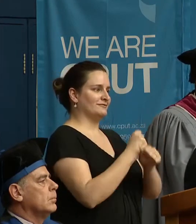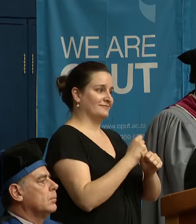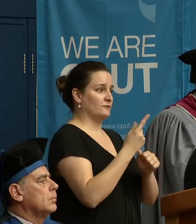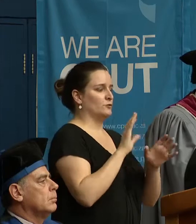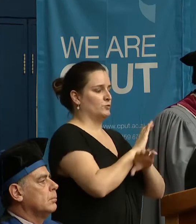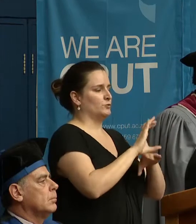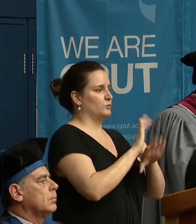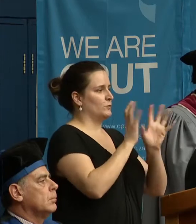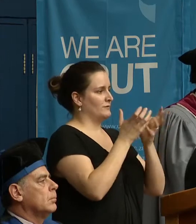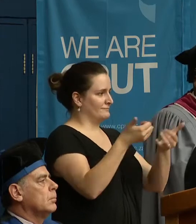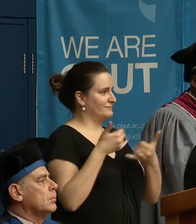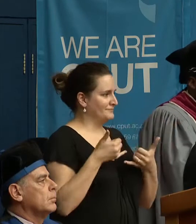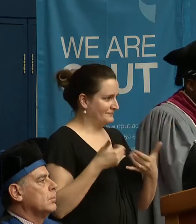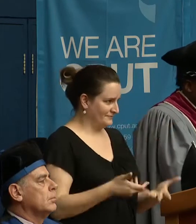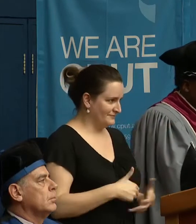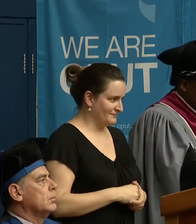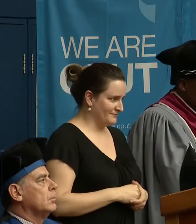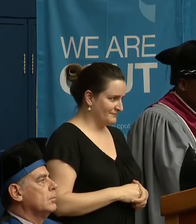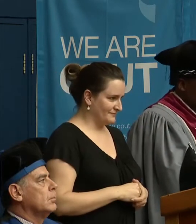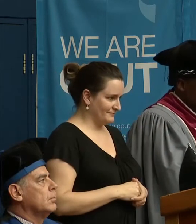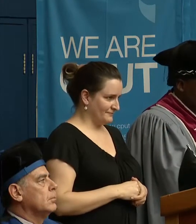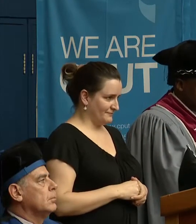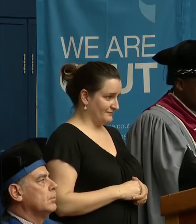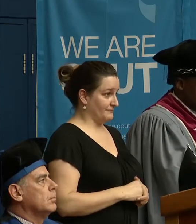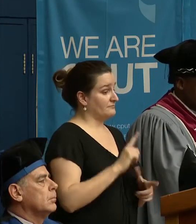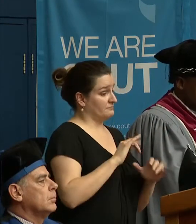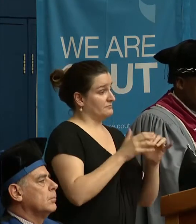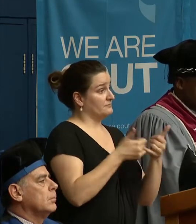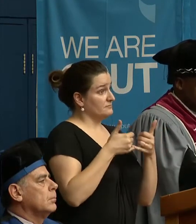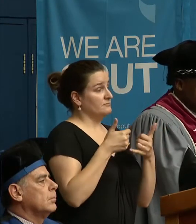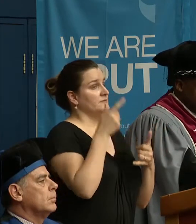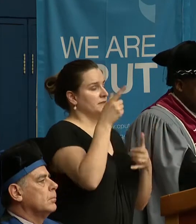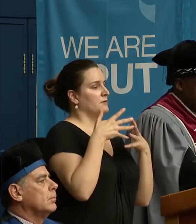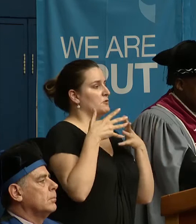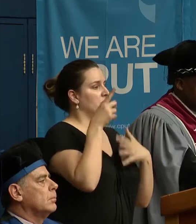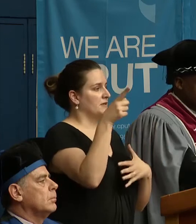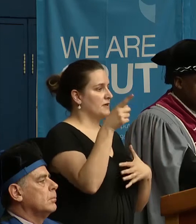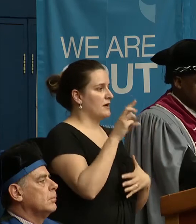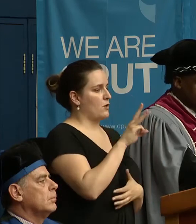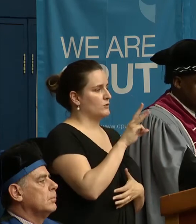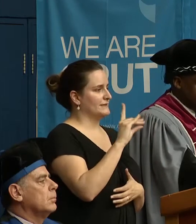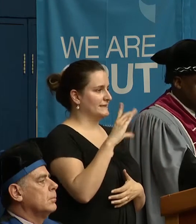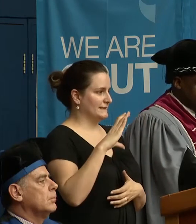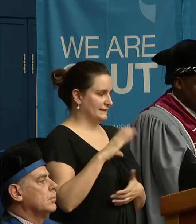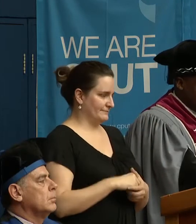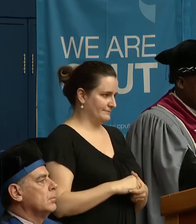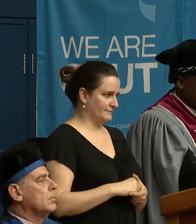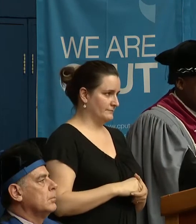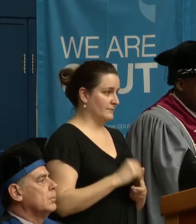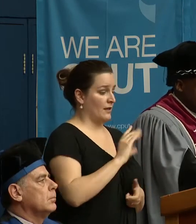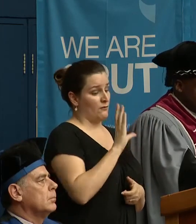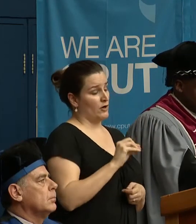World Honors Program, that was actually awarded in Washington, D.C., the African ICT Achievers